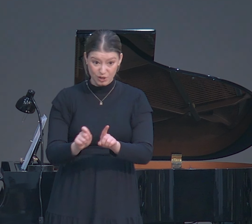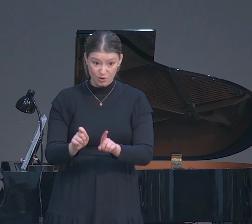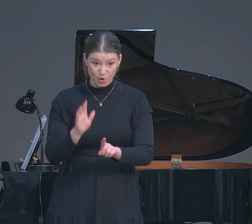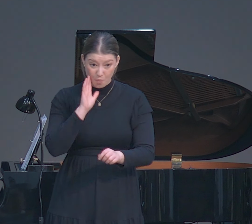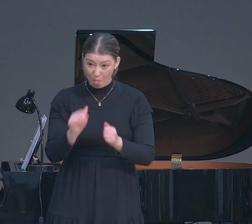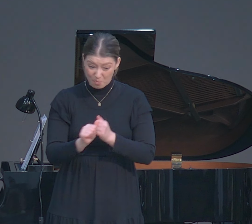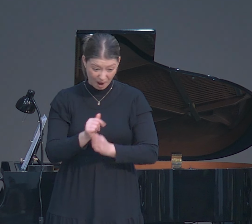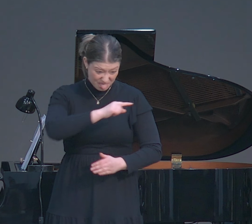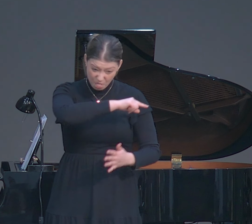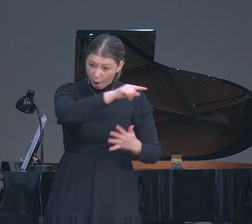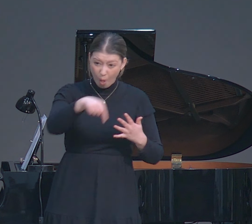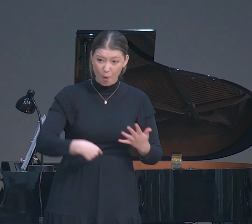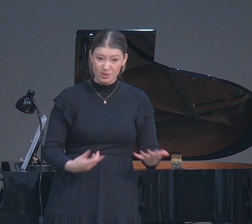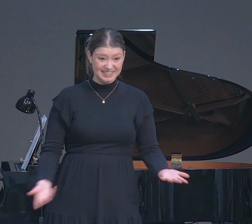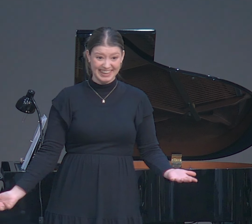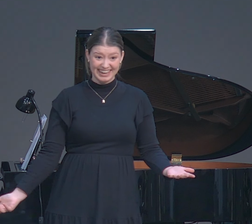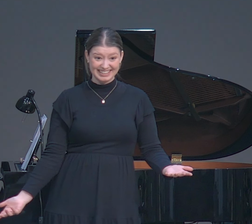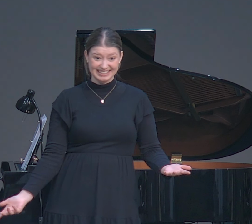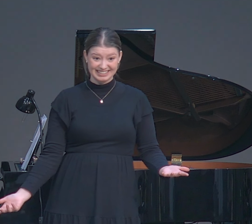threatens all of it.